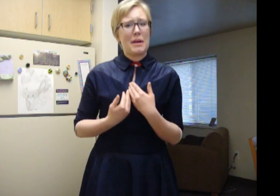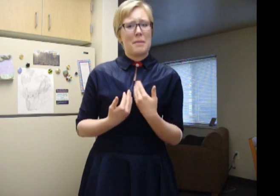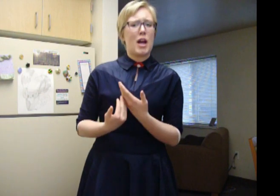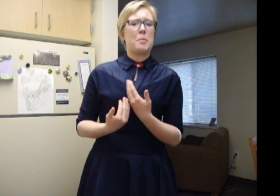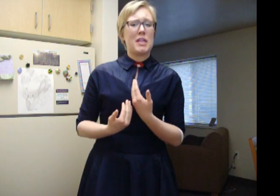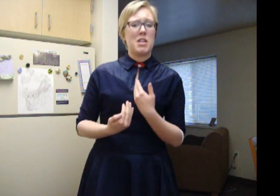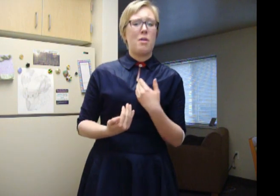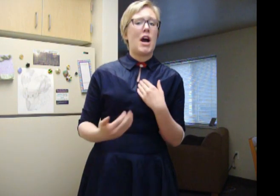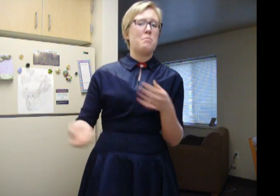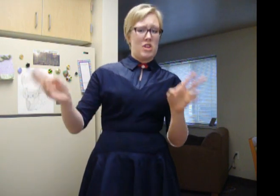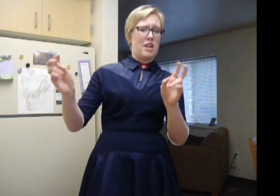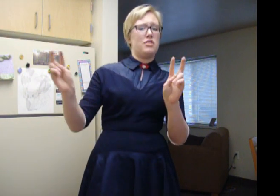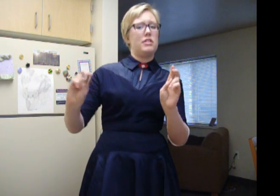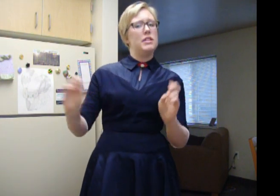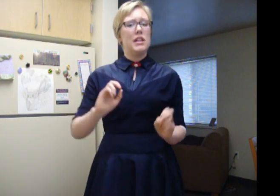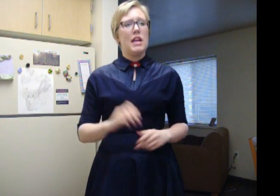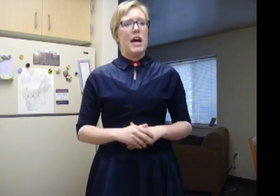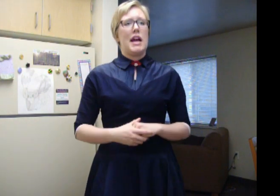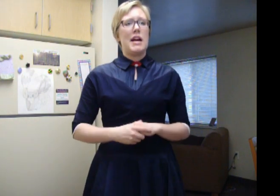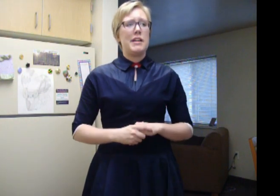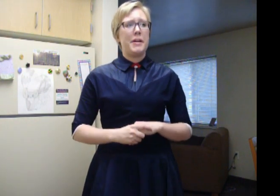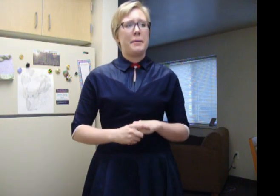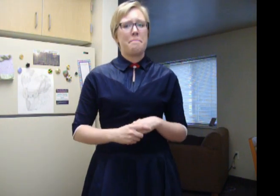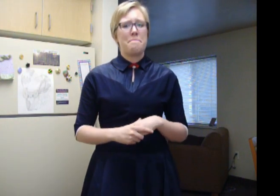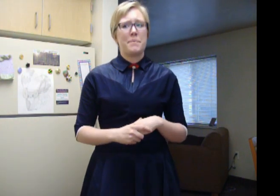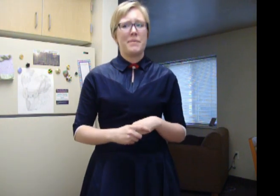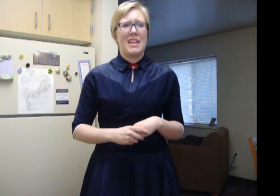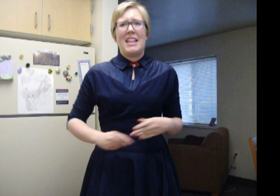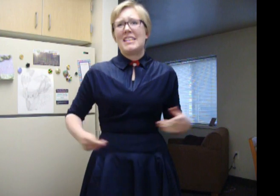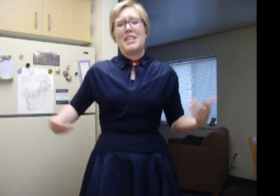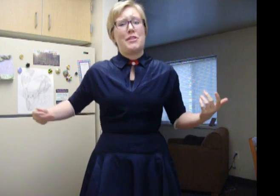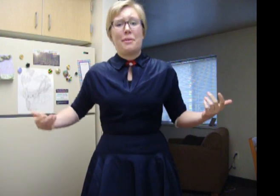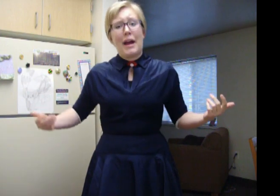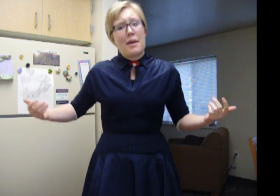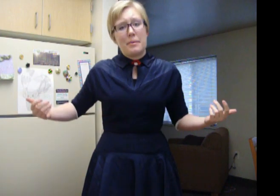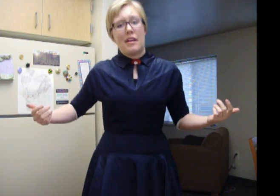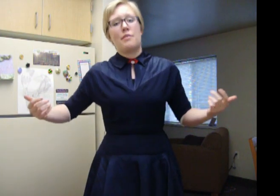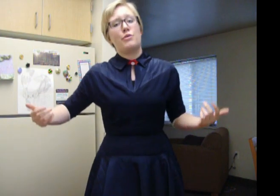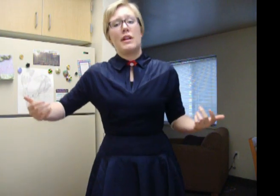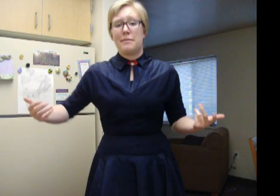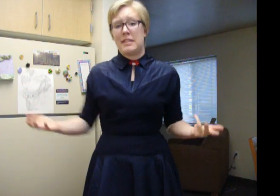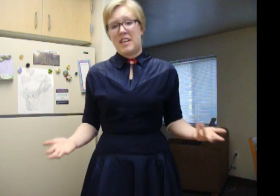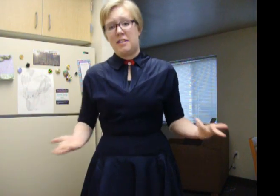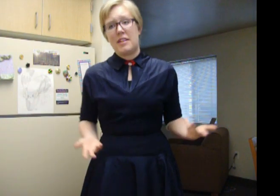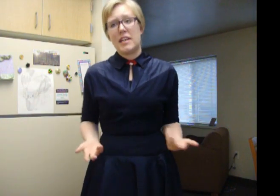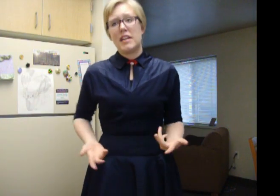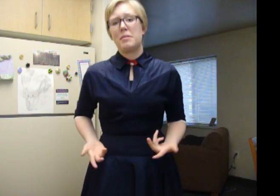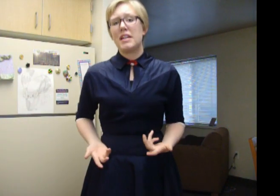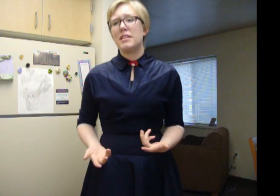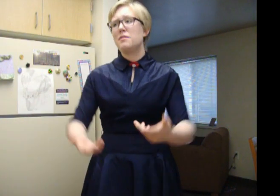kind of better because, you know, I'm more natural. And, it's kind of just crap, and I'm trying to get myself out of that thinking because, you know